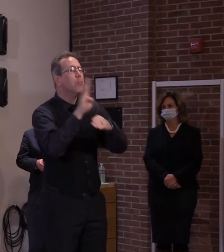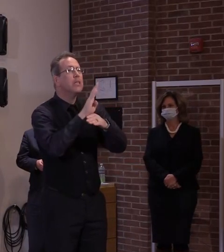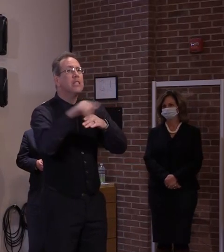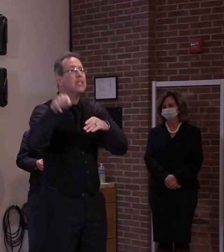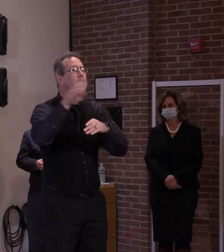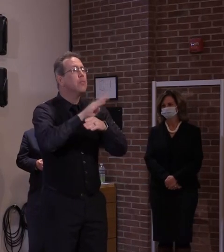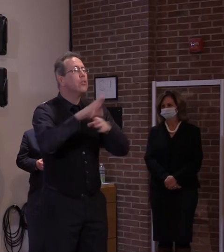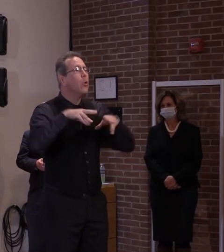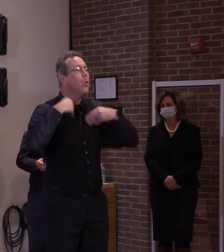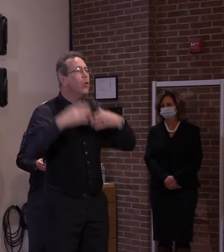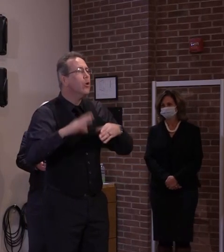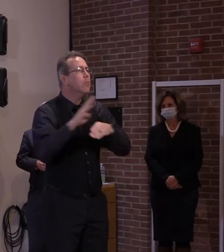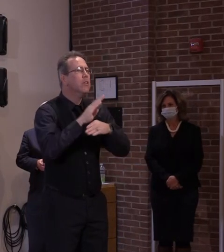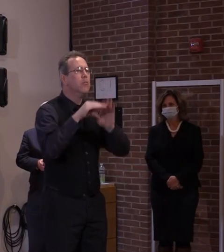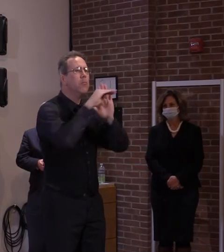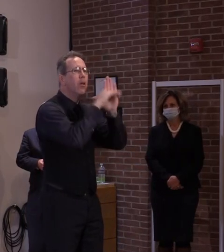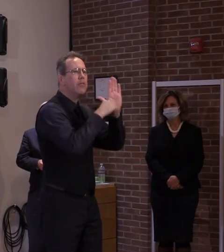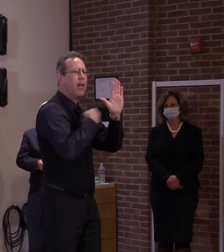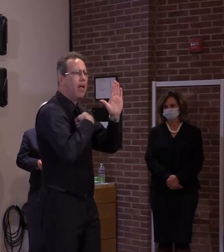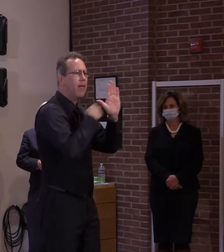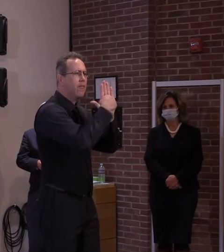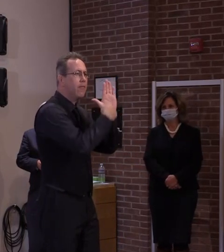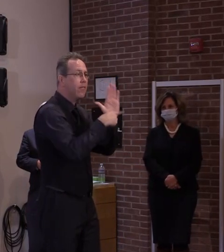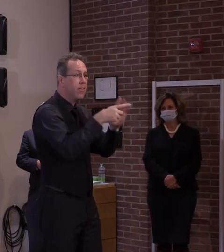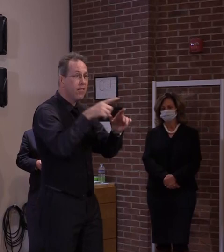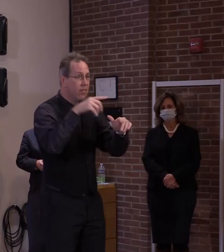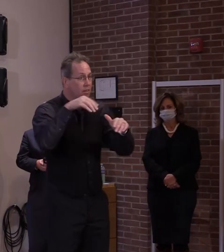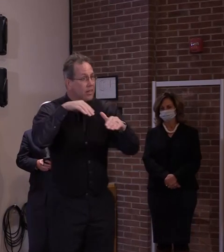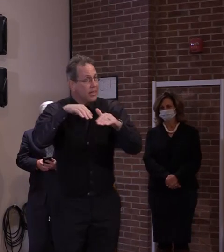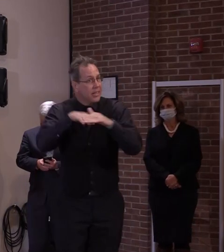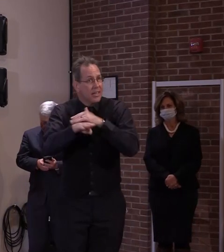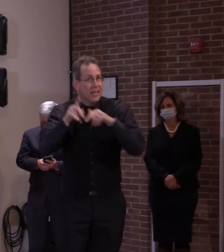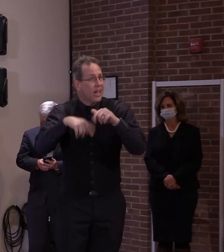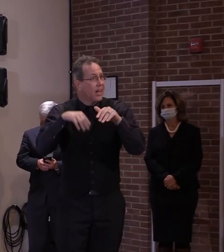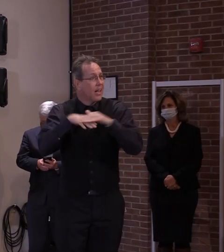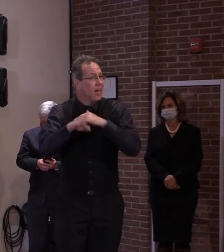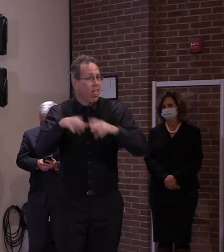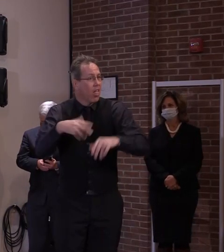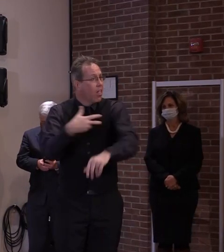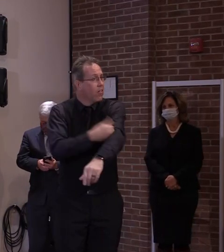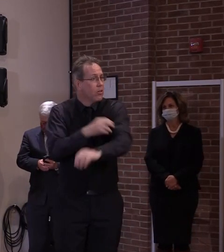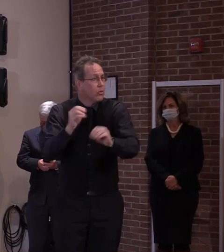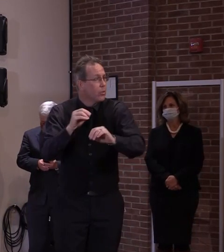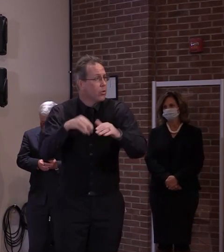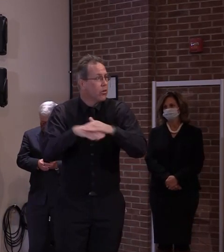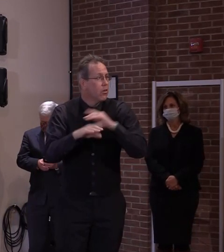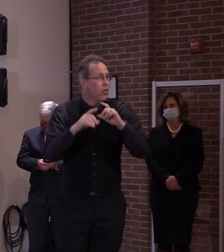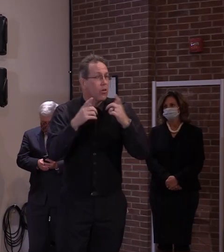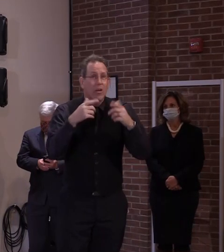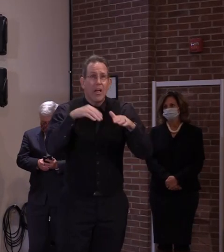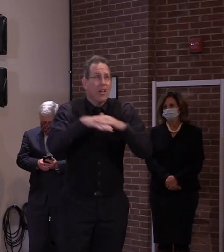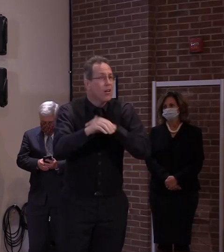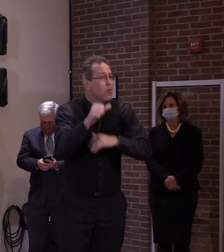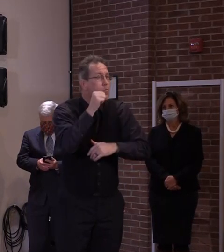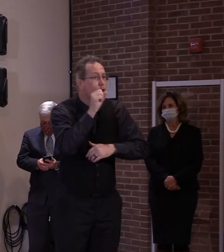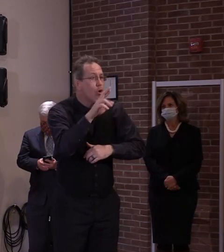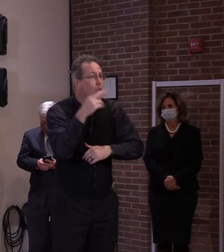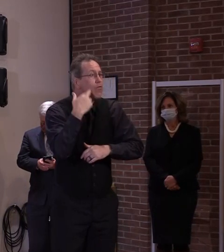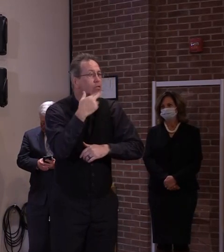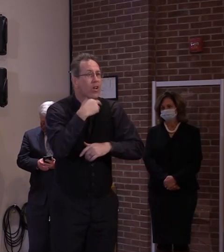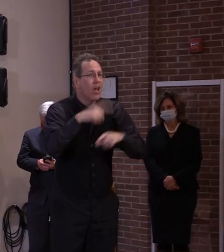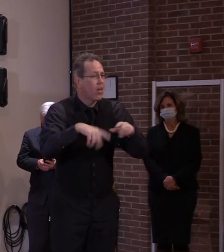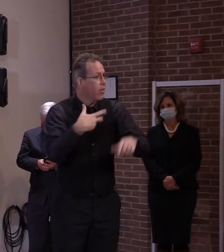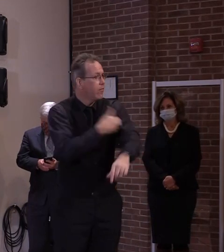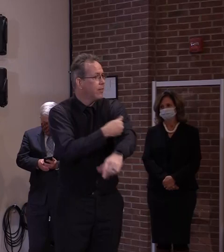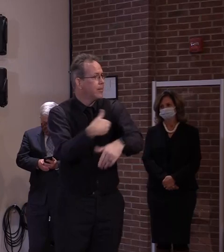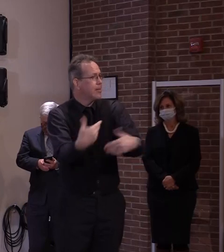that might convince a 21 and over crowd that if they can't go into the bar because they're not vaccinated, to get vaccinated.